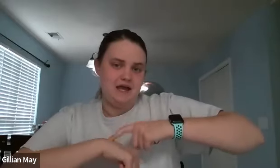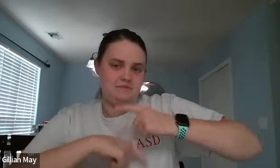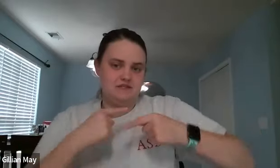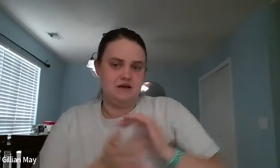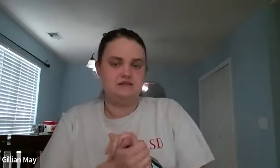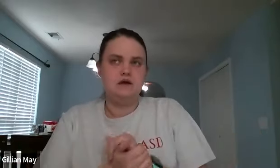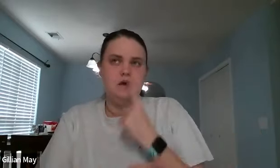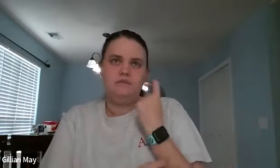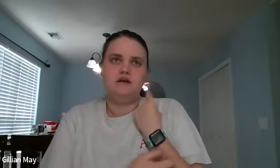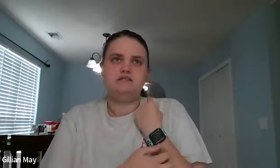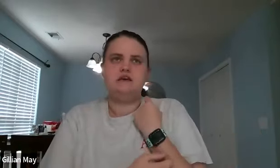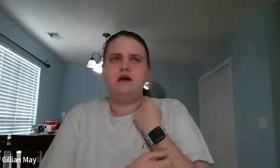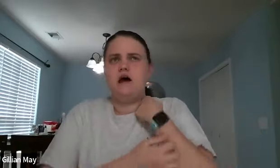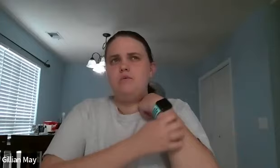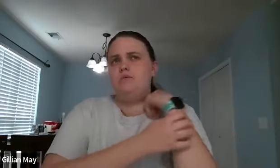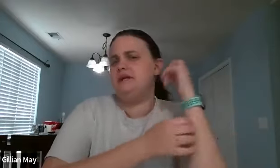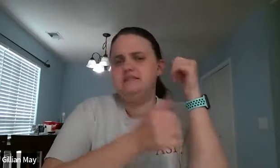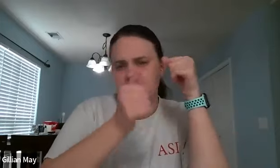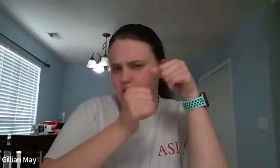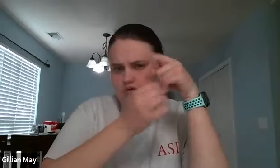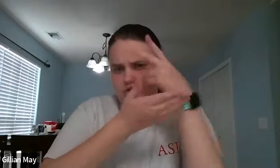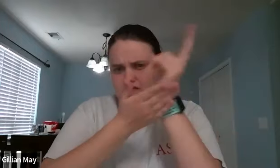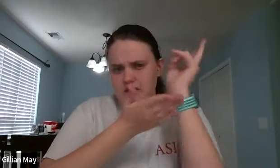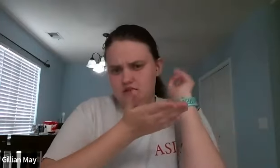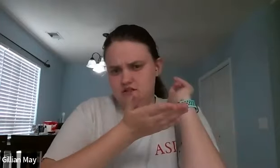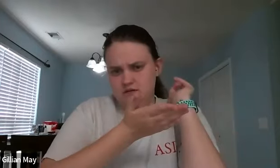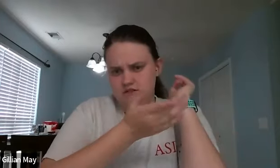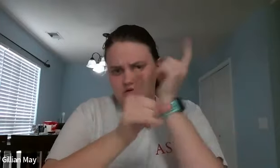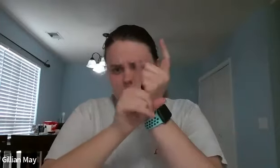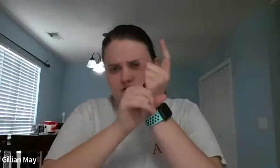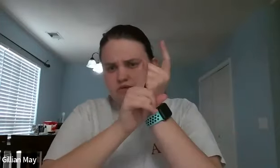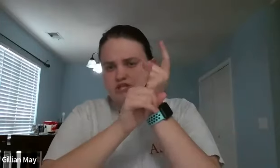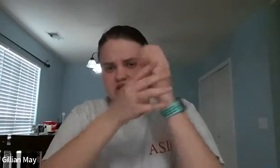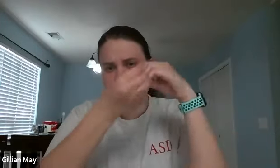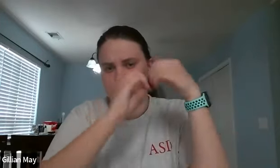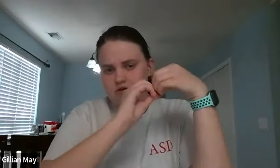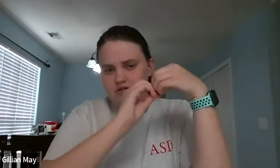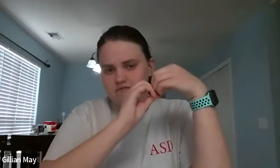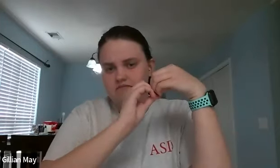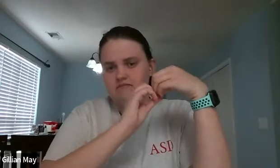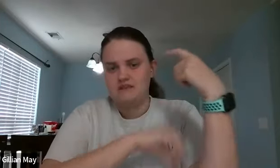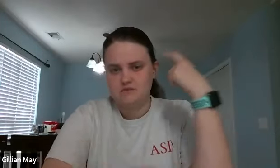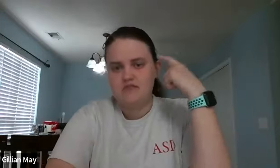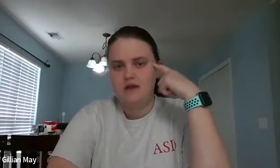time signs because we did not go over those like 2 weeks ago, correct? We just did numbers. That's what I thought.